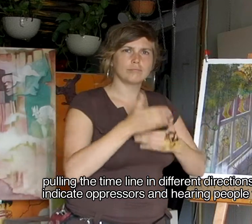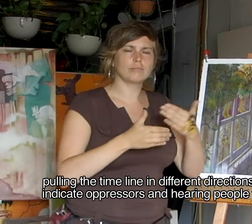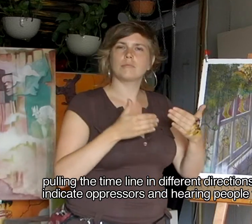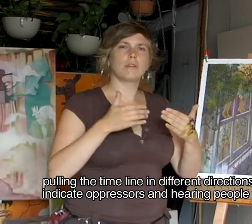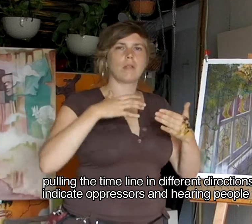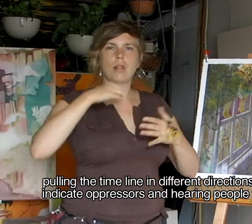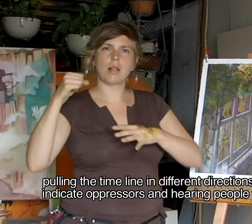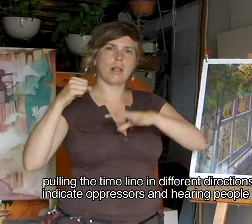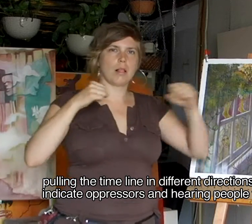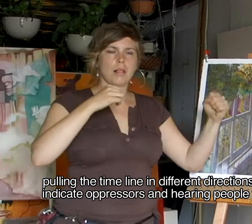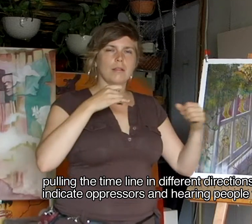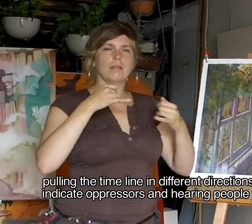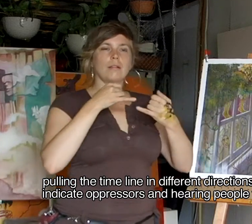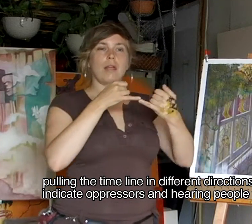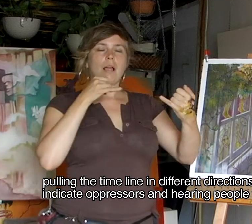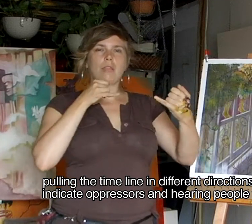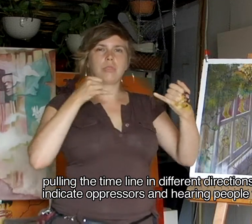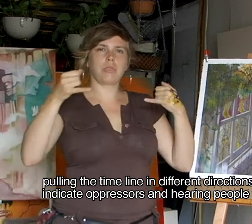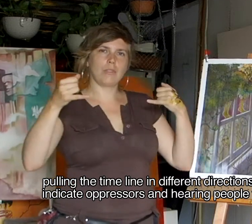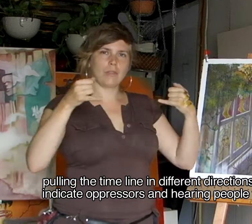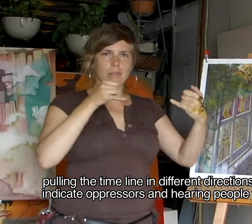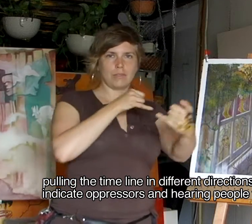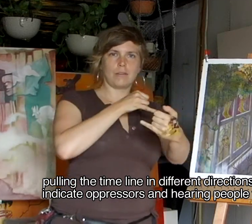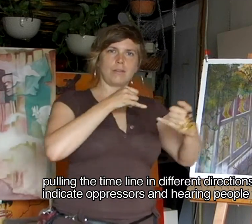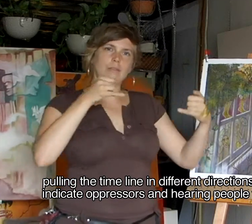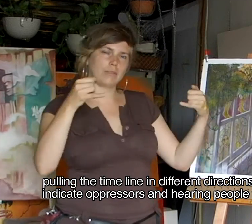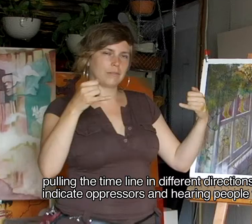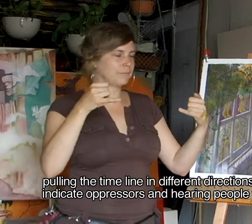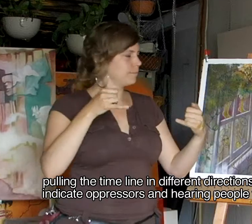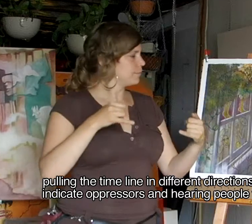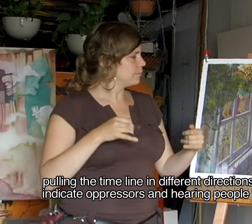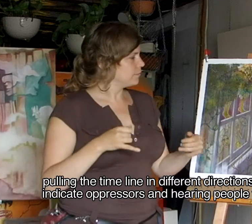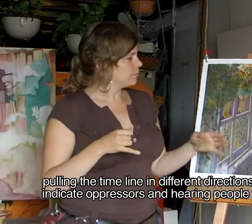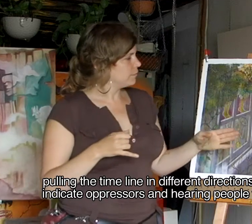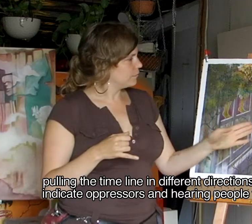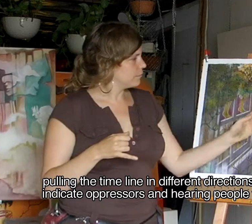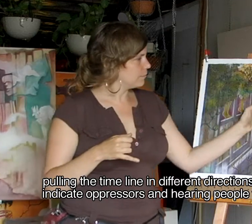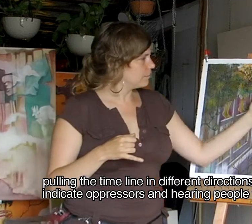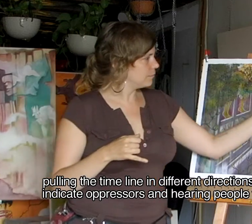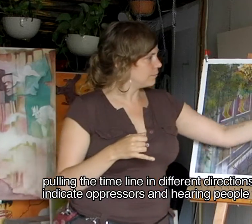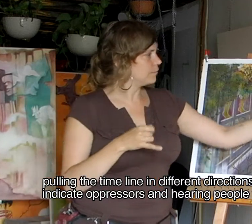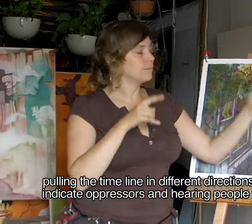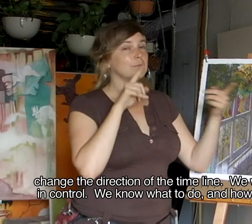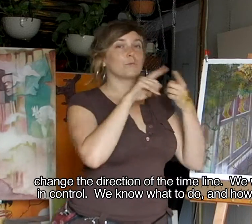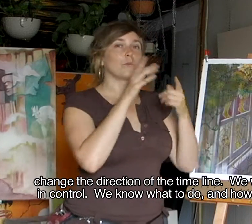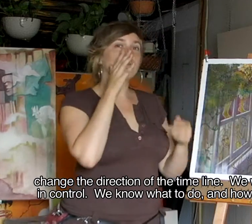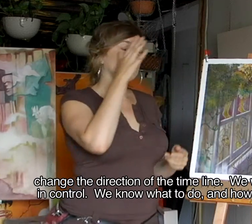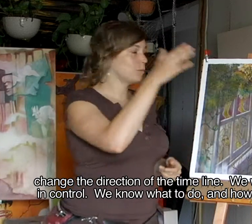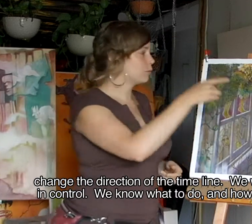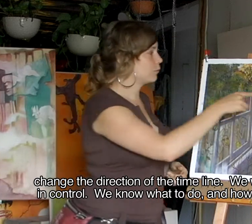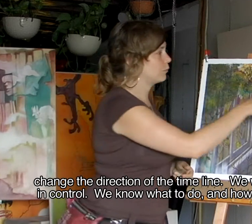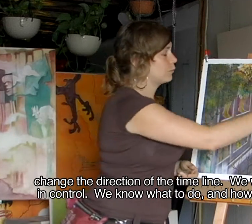walls. The world outside the windows is free, and there is connection to